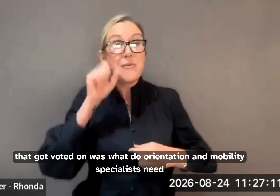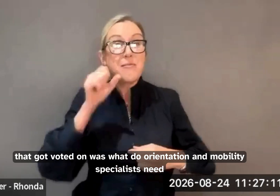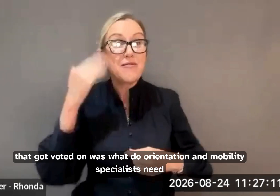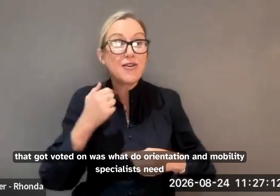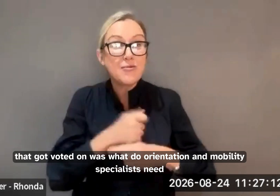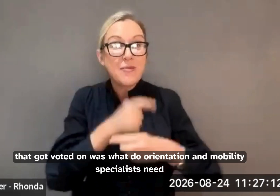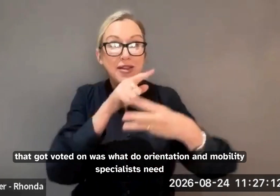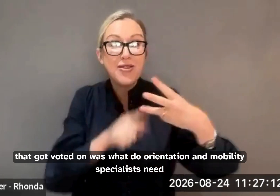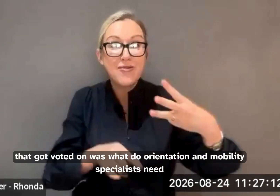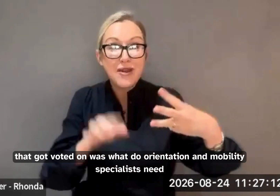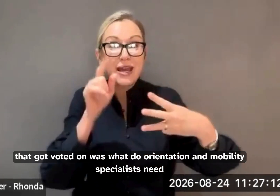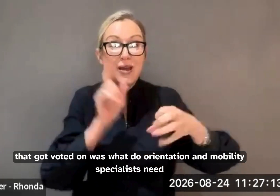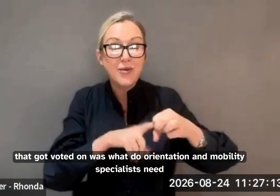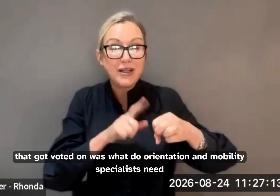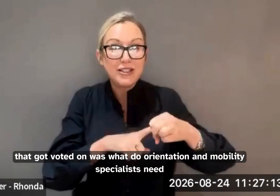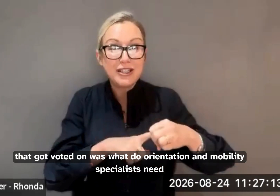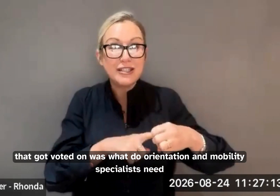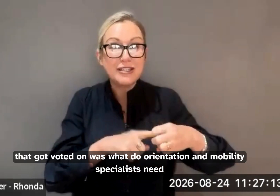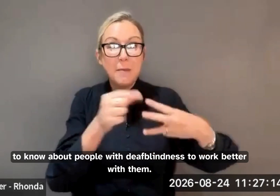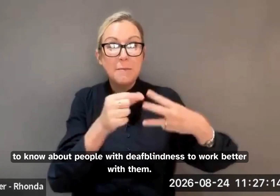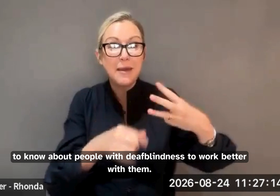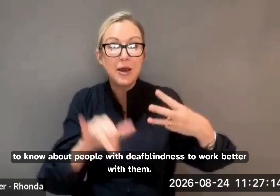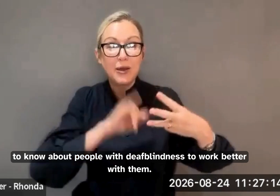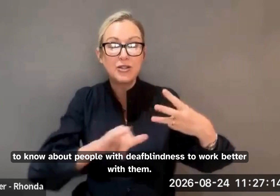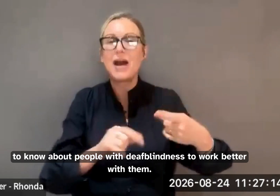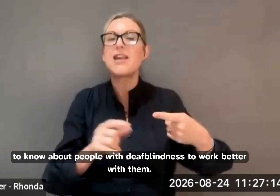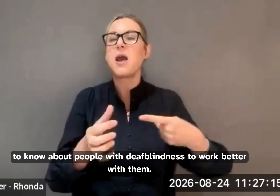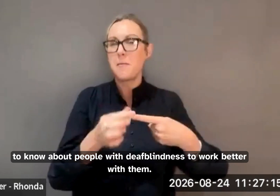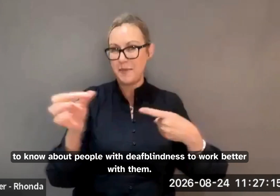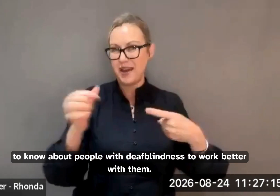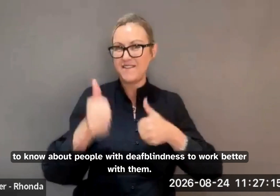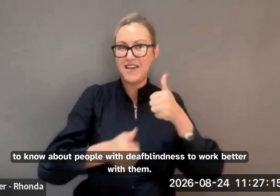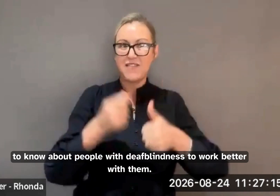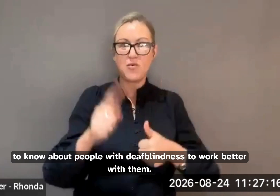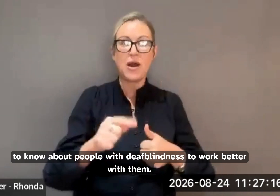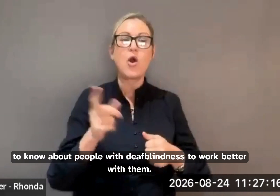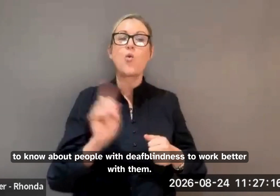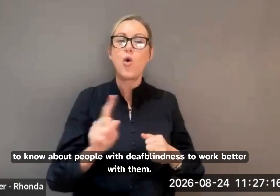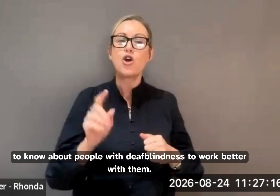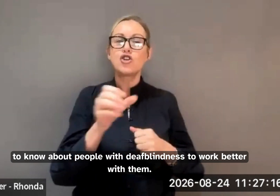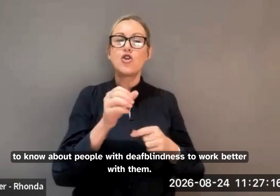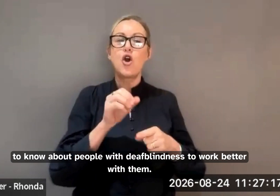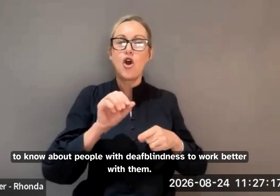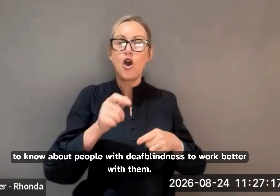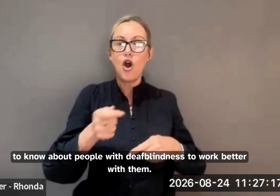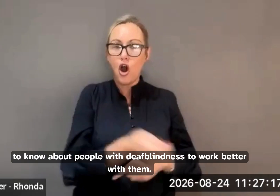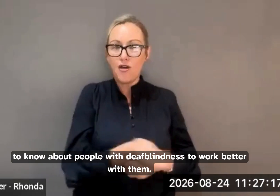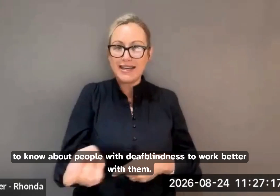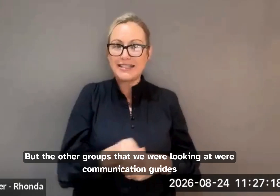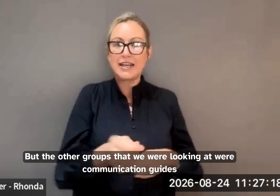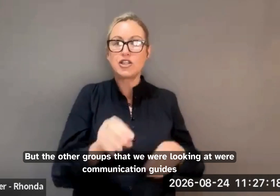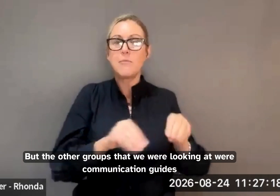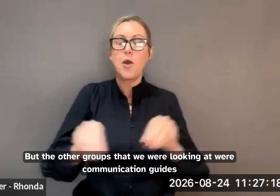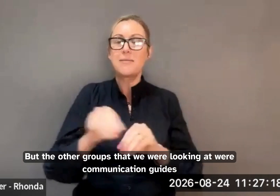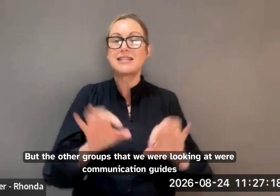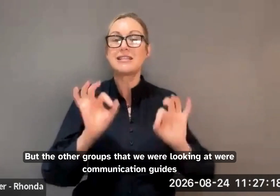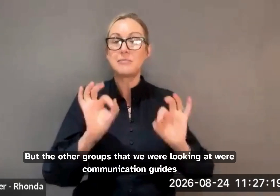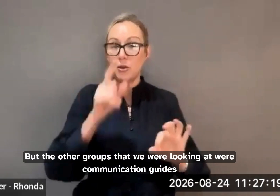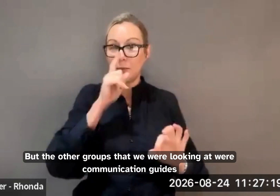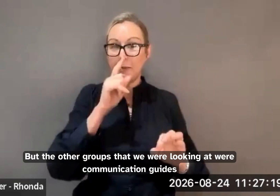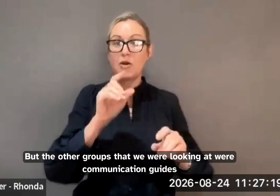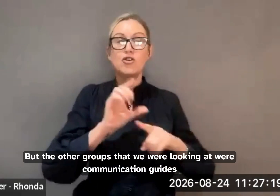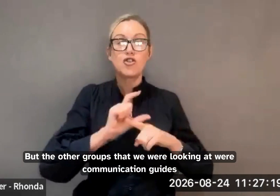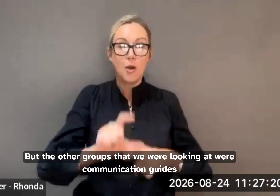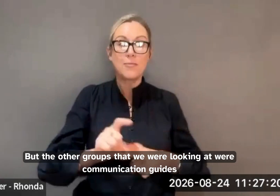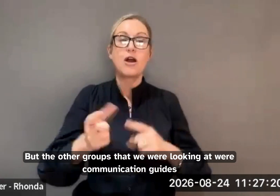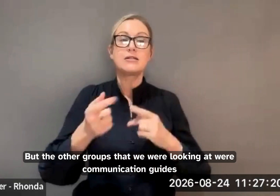on was, what do orientation and mobility specialists need to know about people with deafblindness to work better with them? But the other